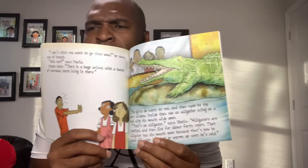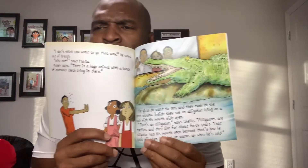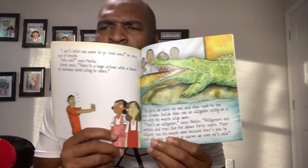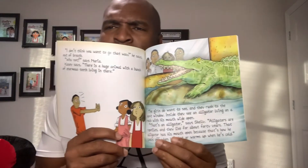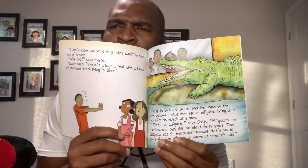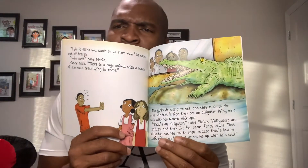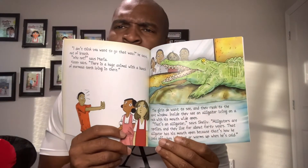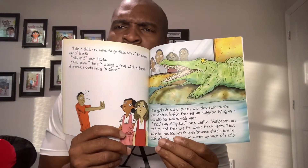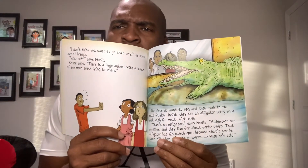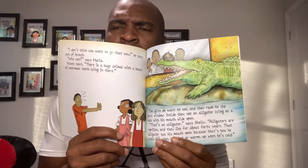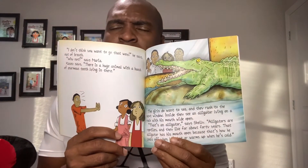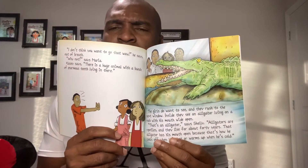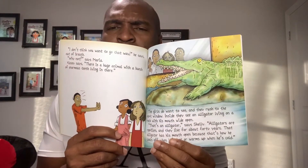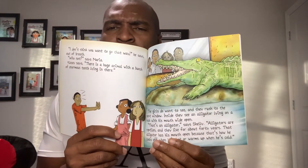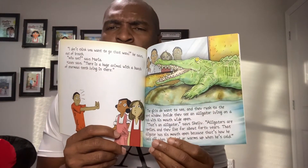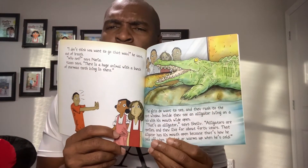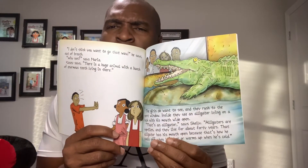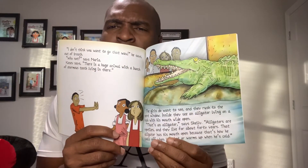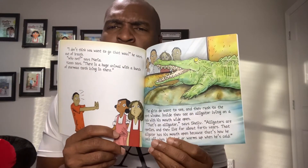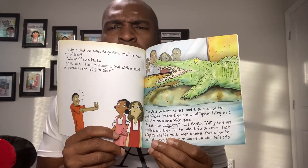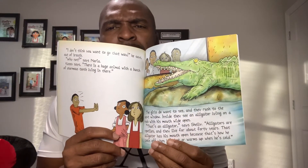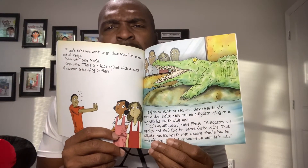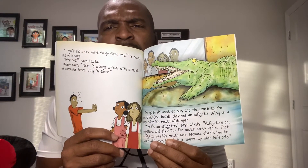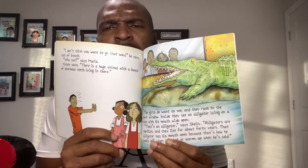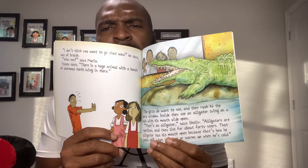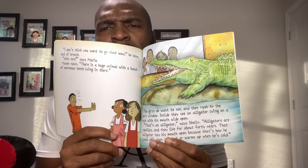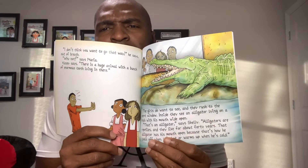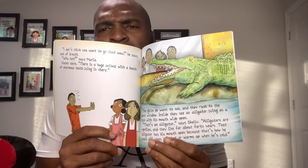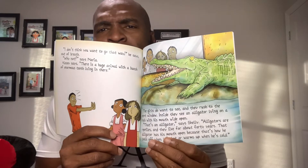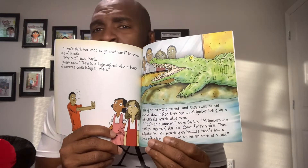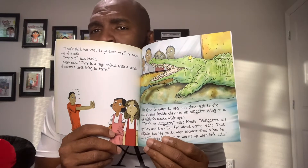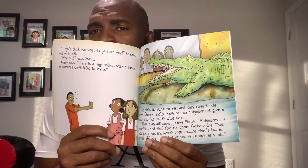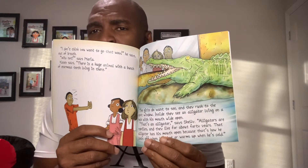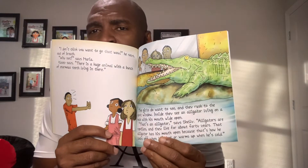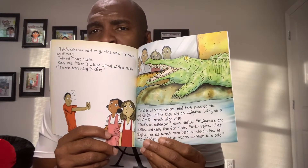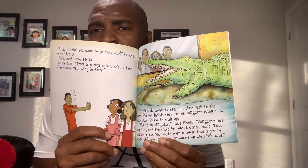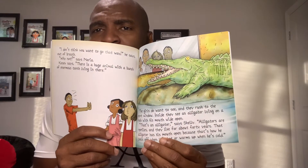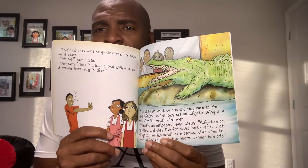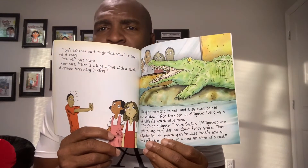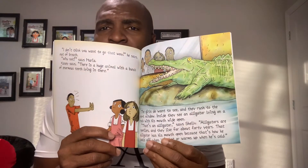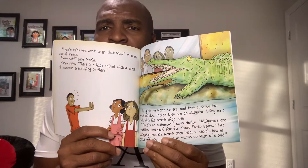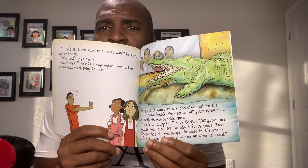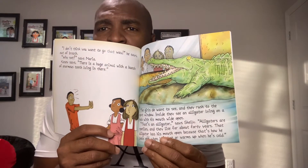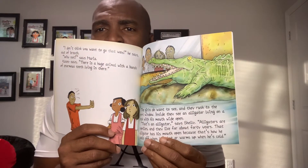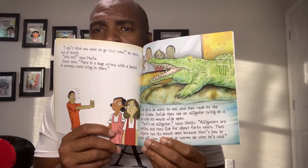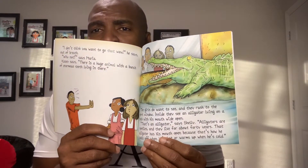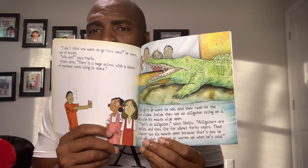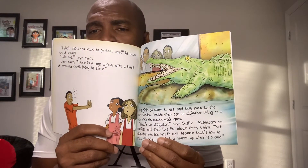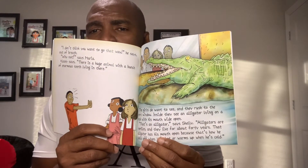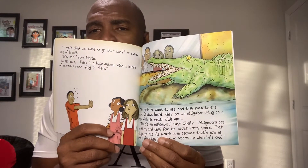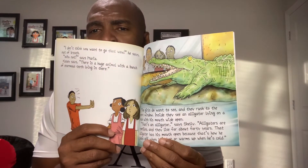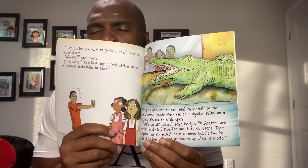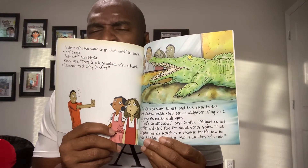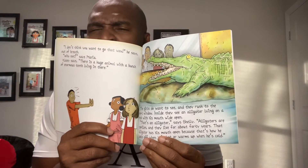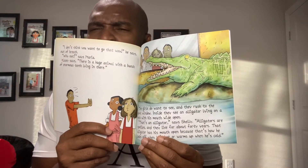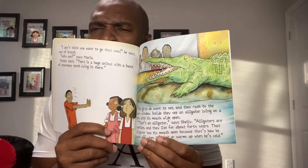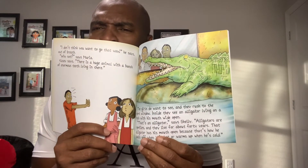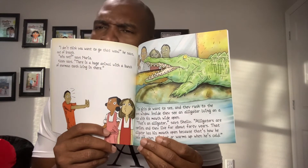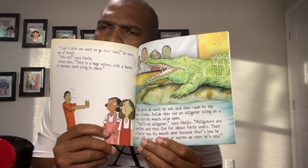alligator lying on a rock with its mouth wide open. "That's an alligator," says Shelly. "Alligators are reptiles, and they live for about